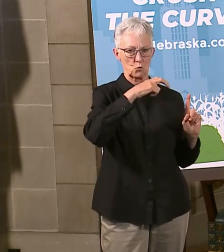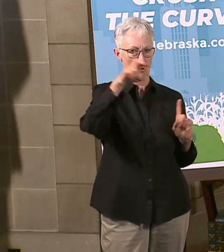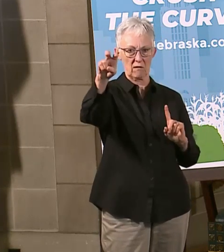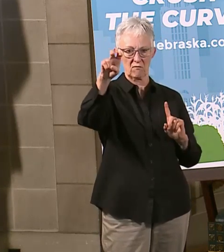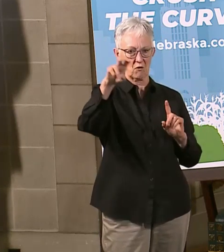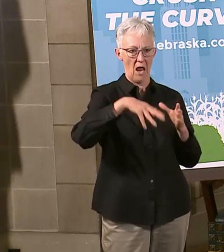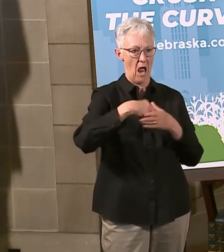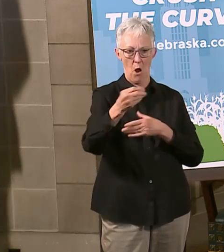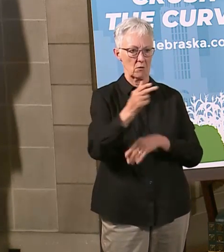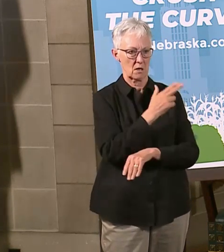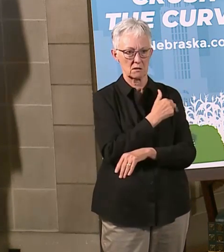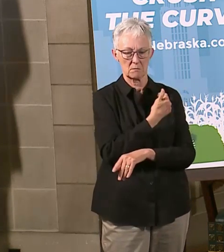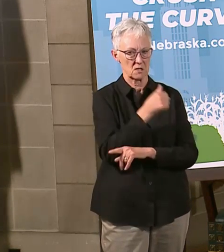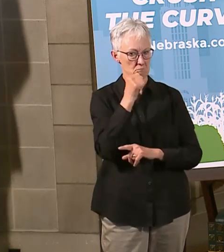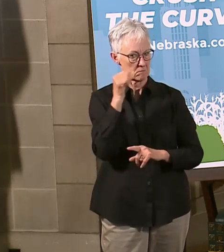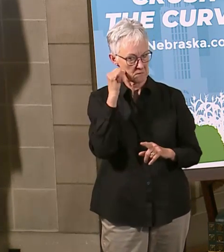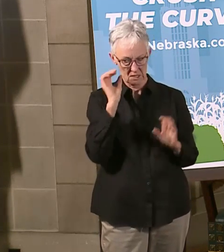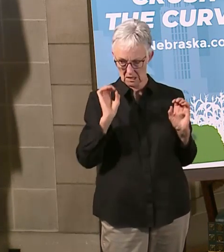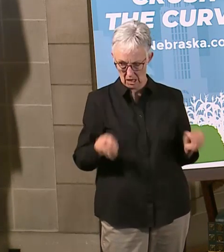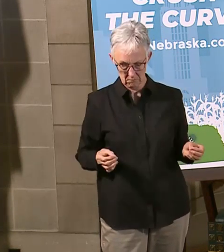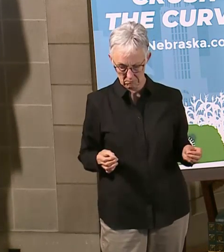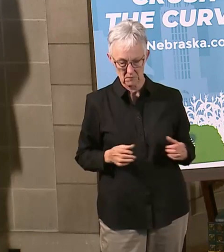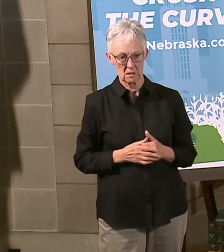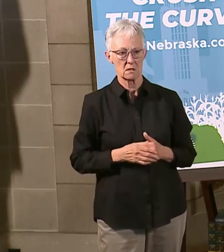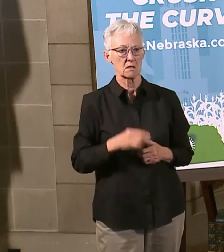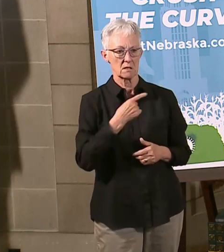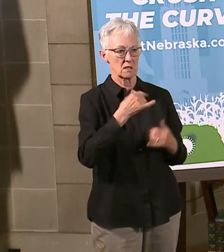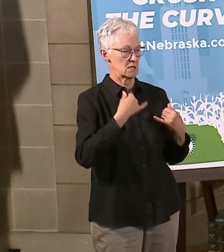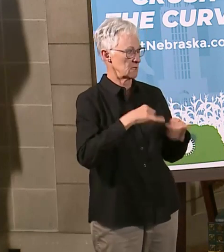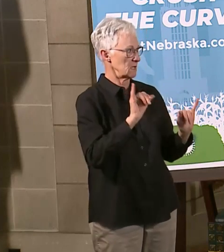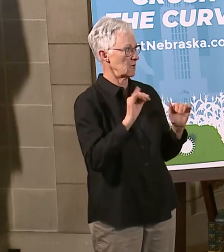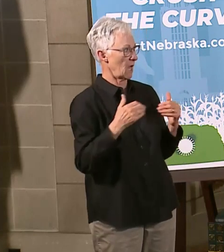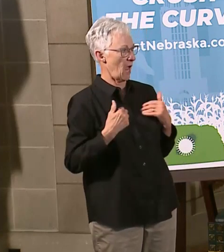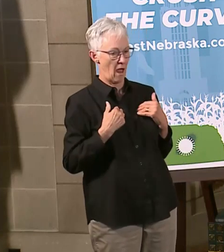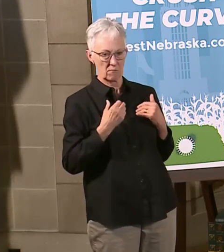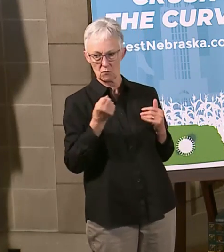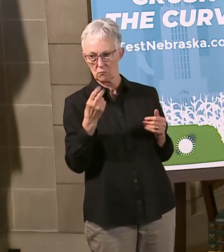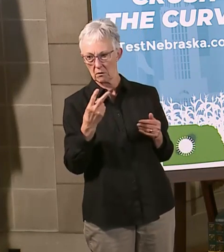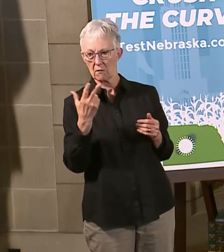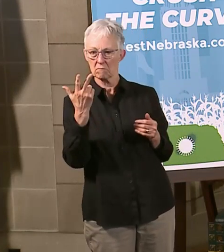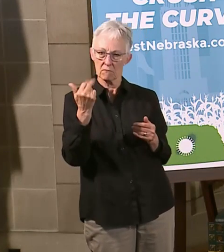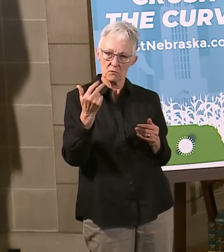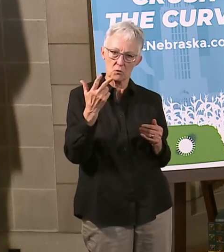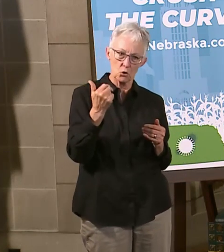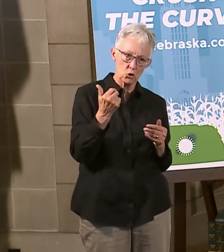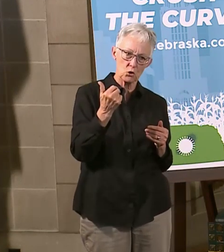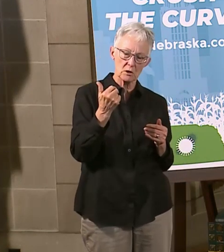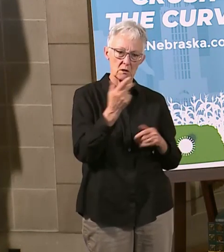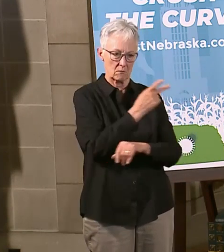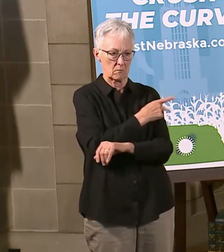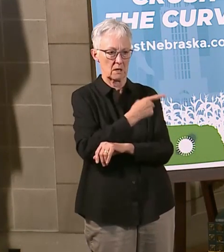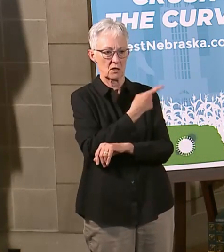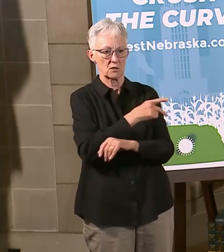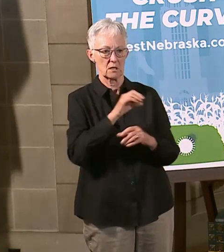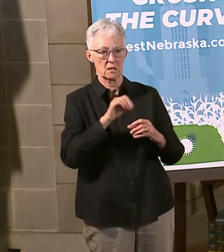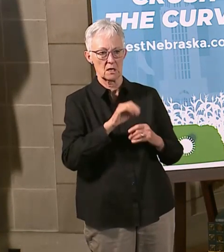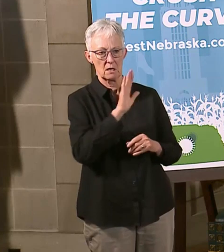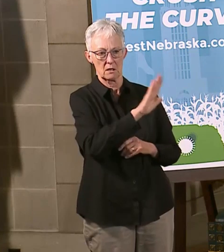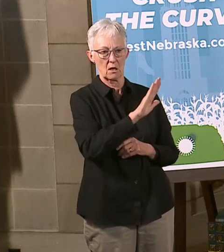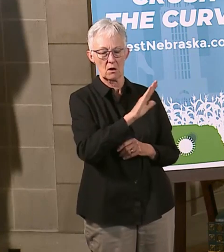Hospital yesterday. And they still maintain about 12, 13 patients in their 16-bed ICU.